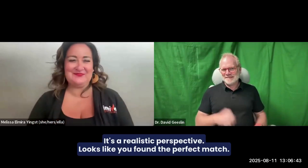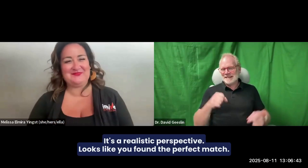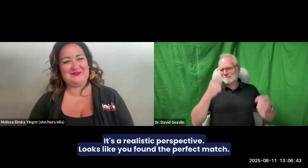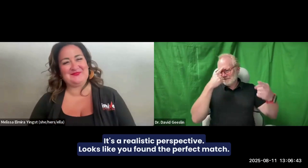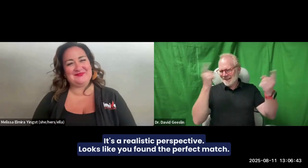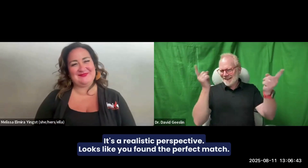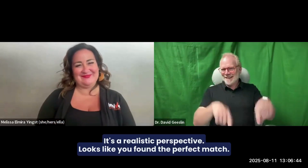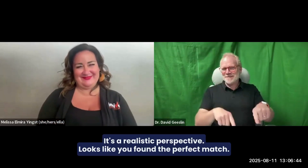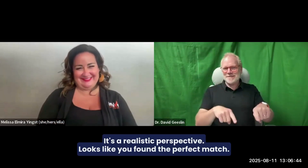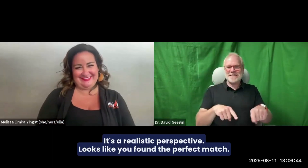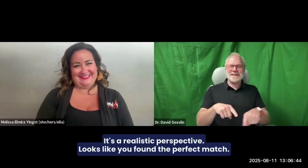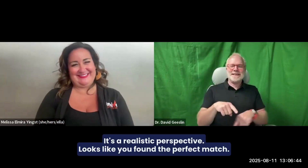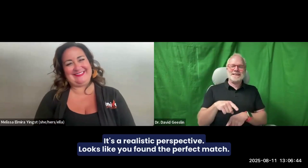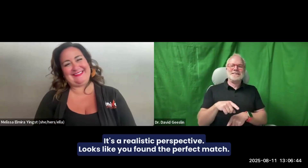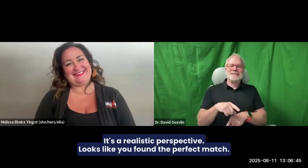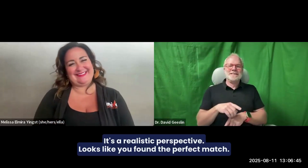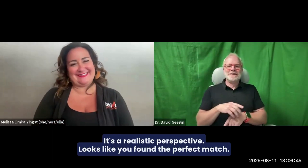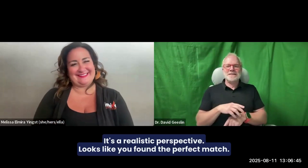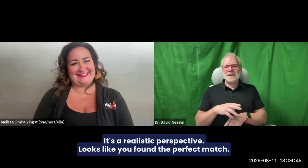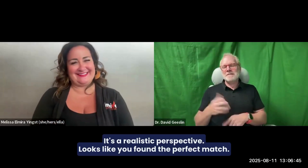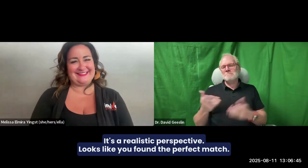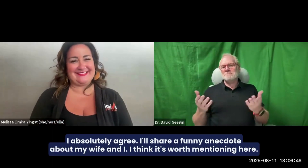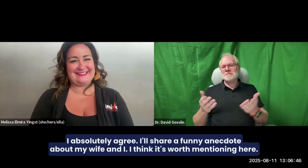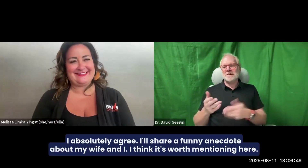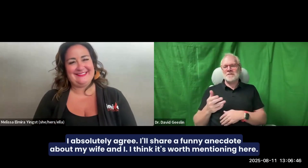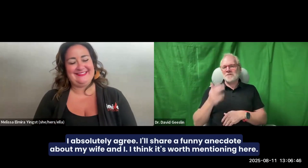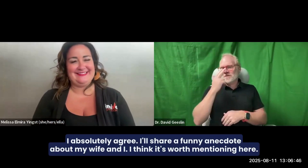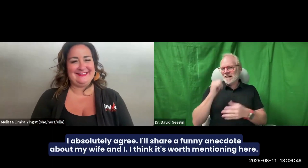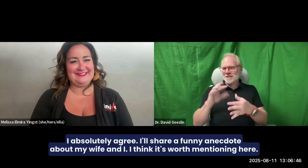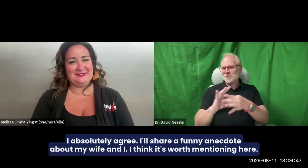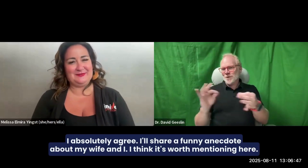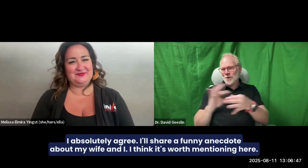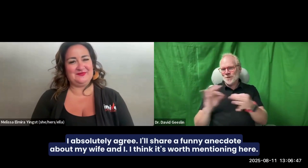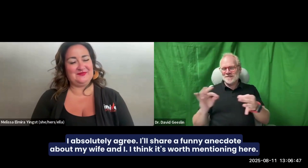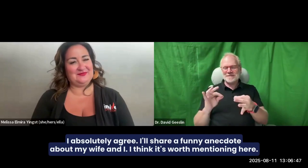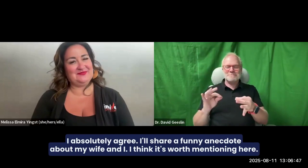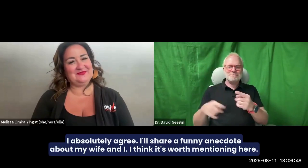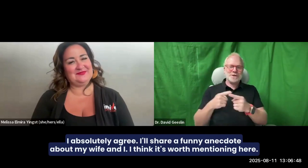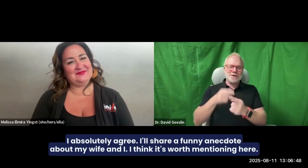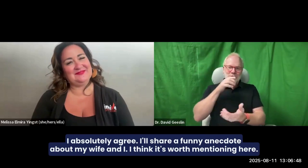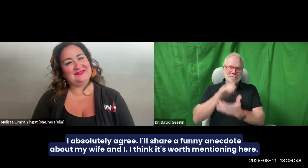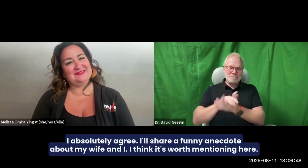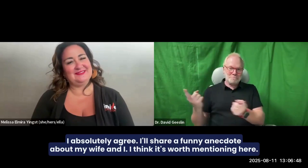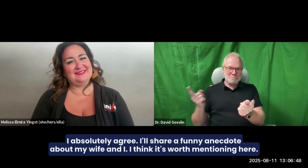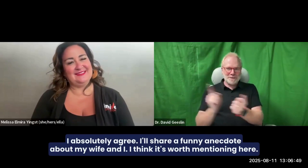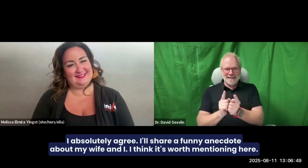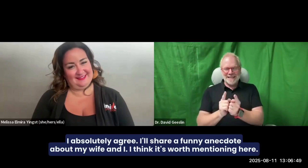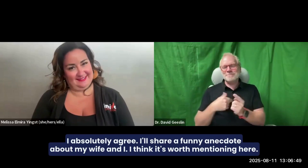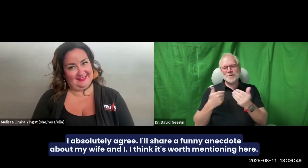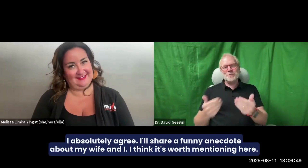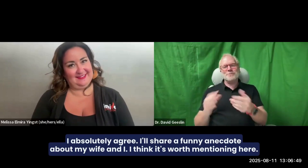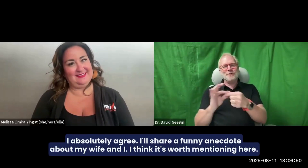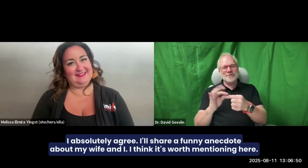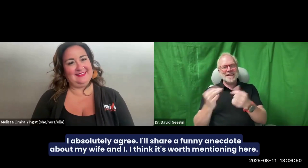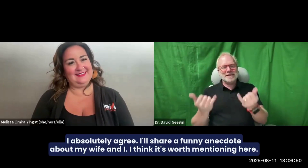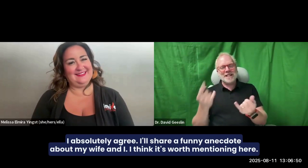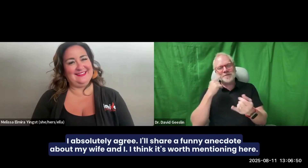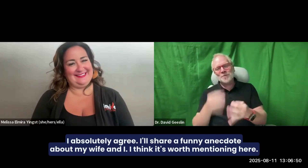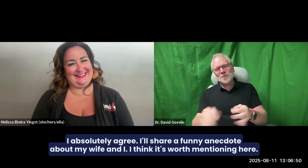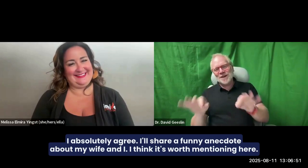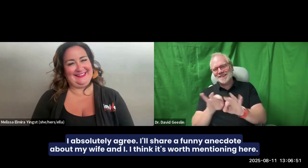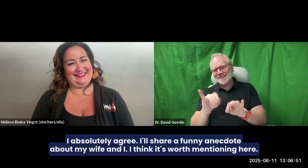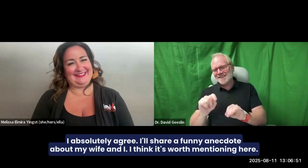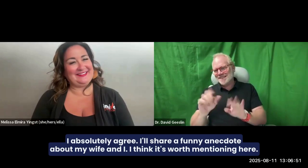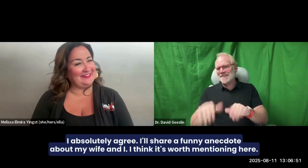realistic perspective. Looks like you found the perfect match. I absolutely agree. I'll share a funny anecdote